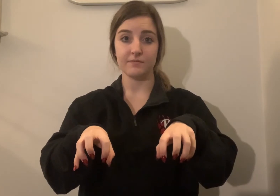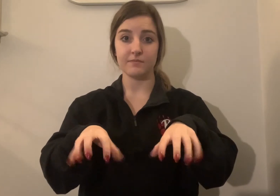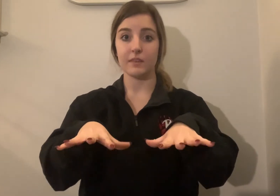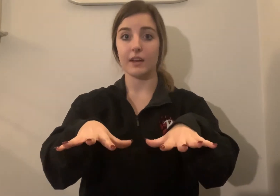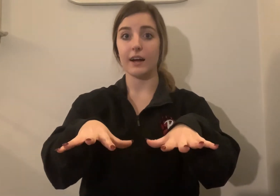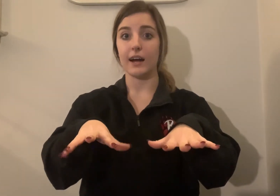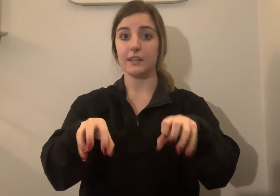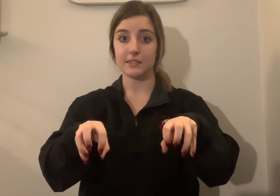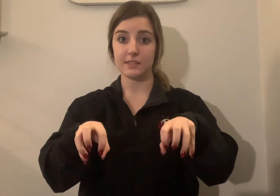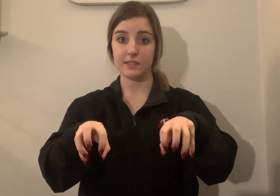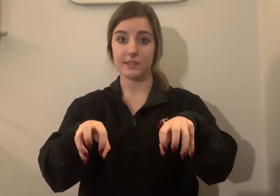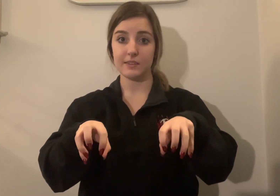ice.